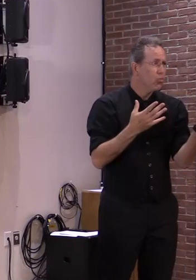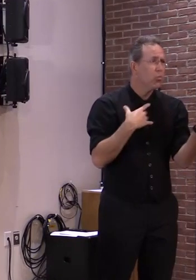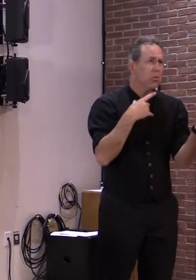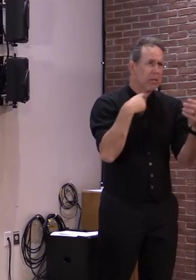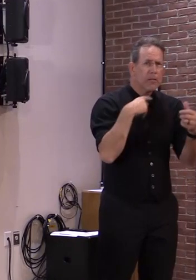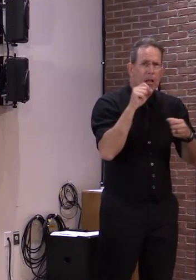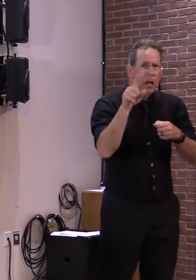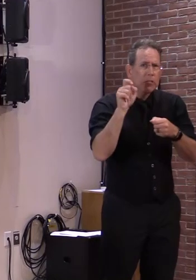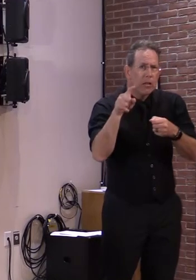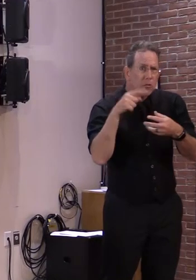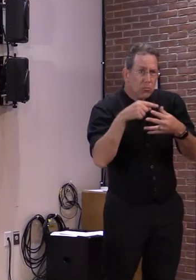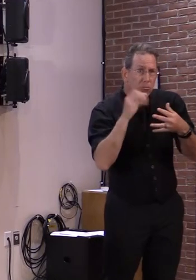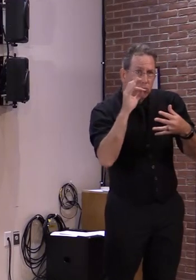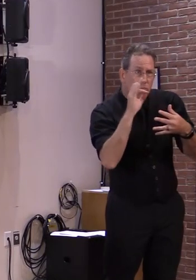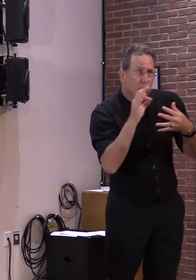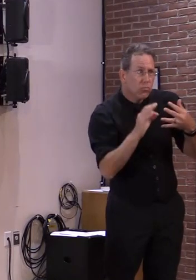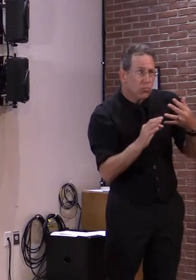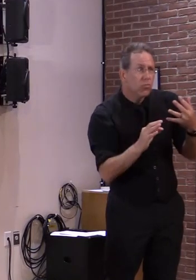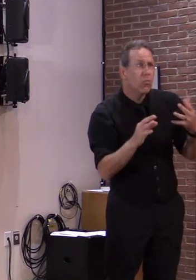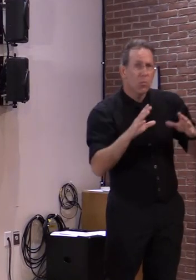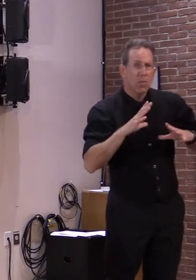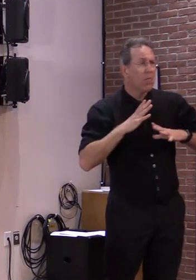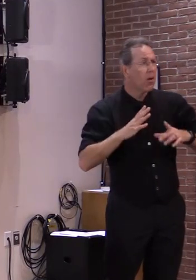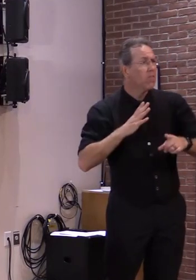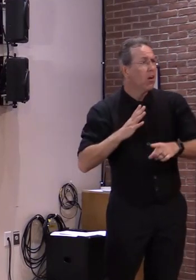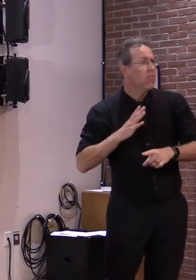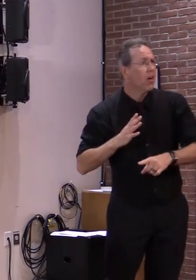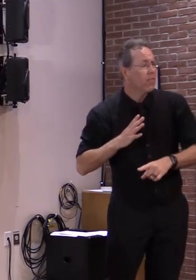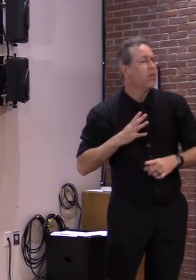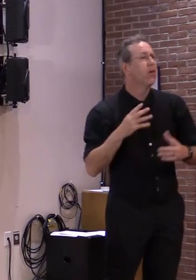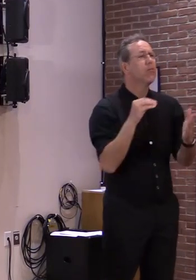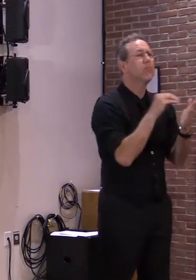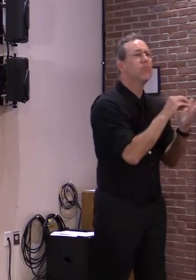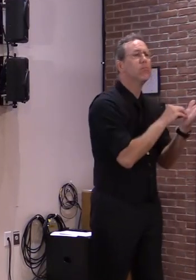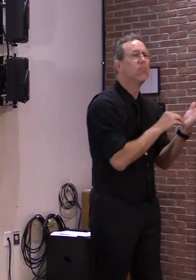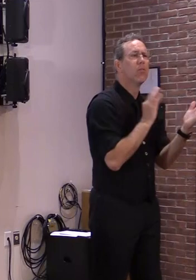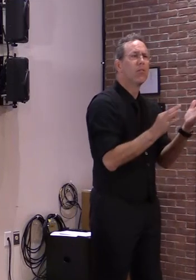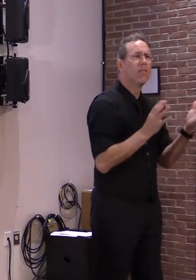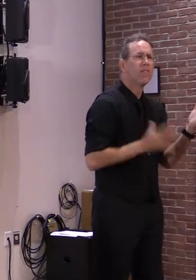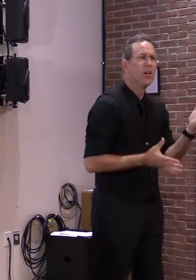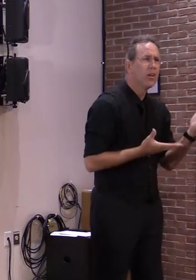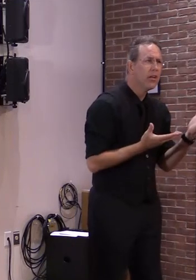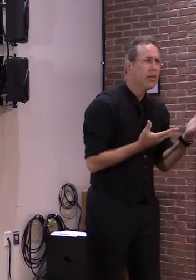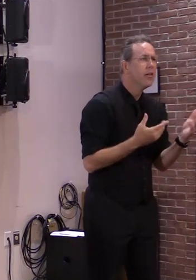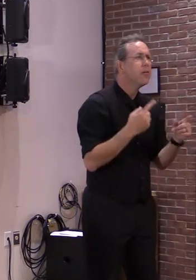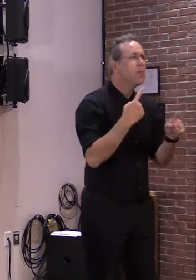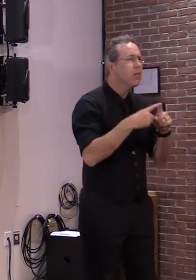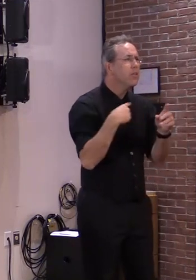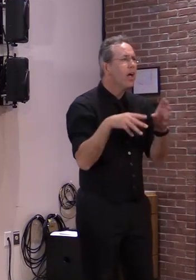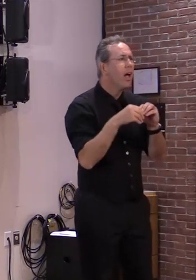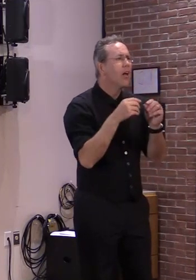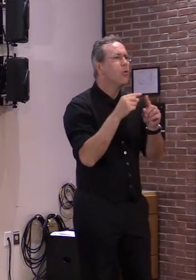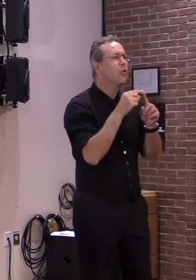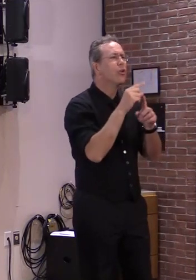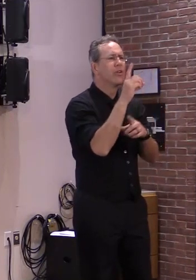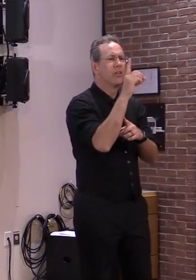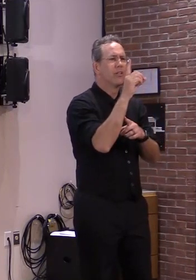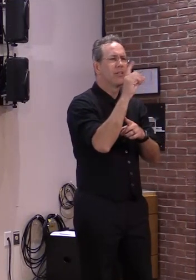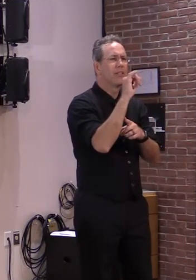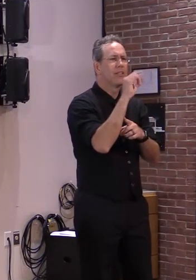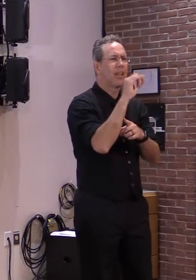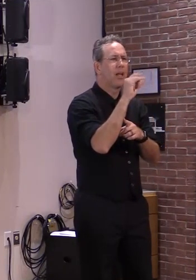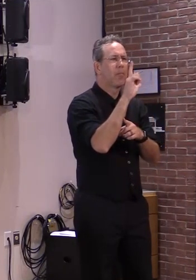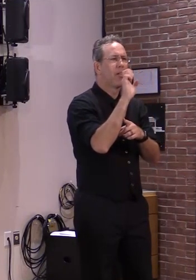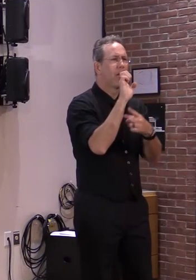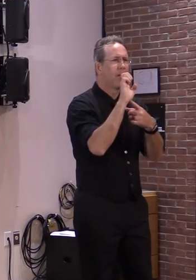been expanded from the pre-pandemic, the old rules, to the new rules that we put